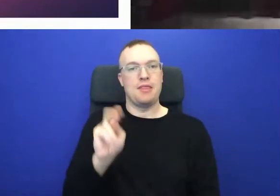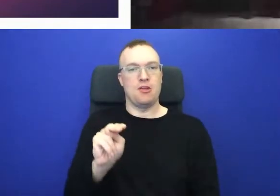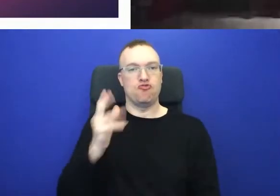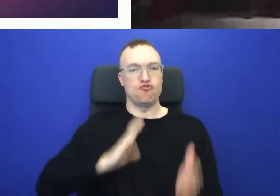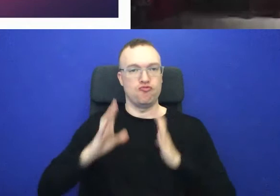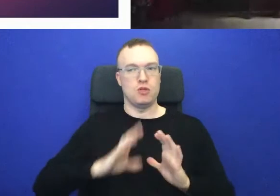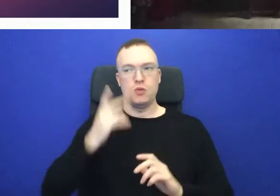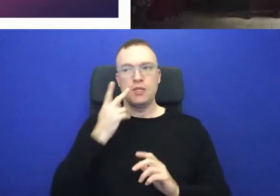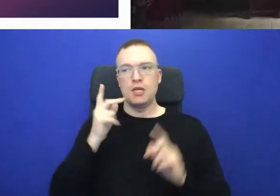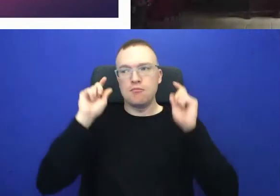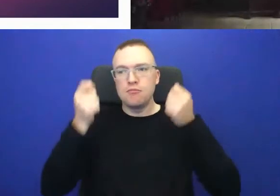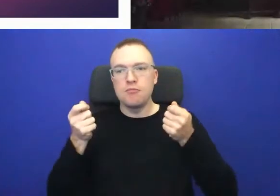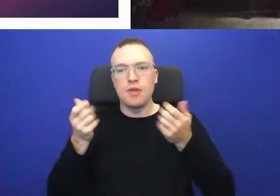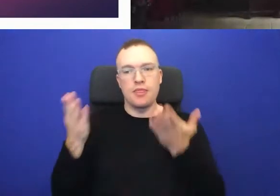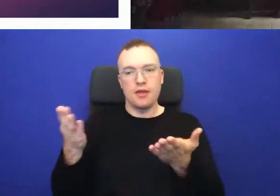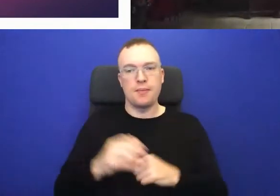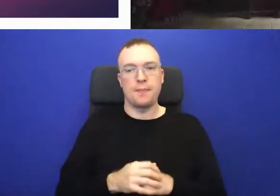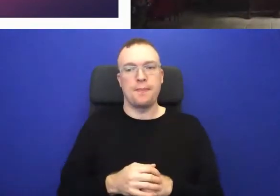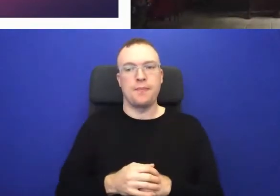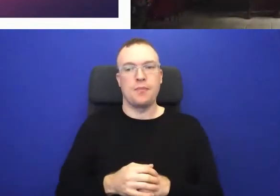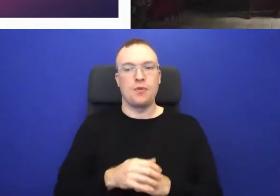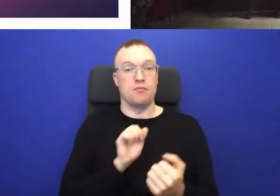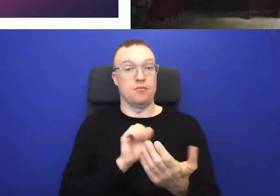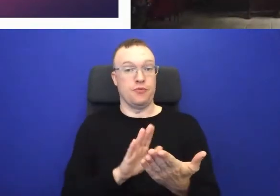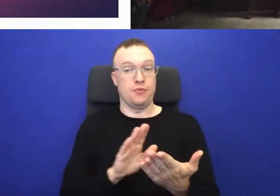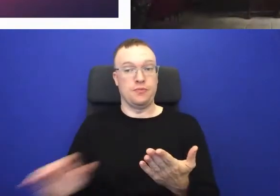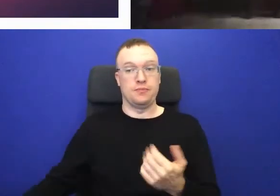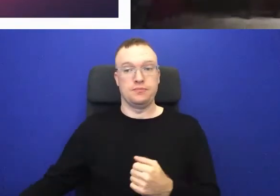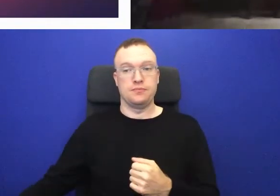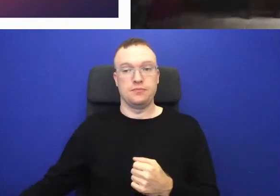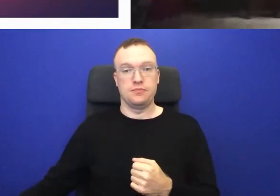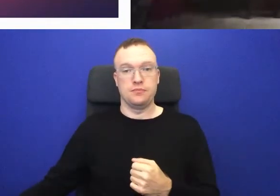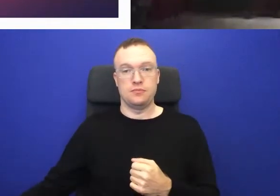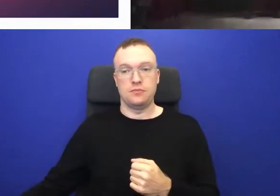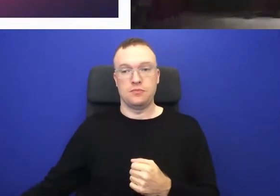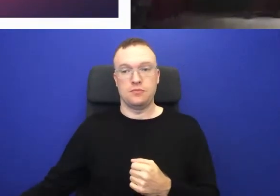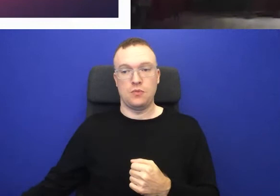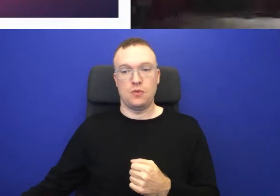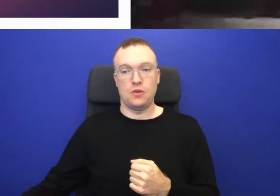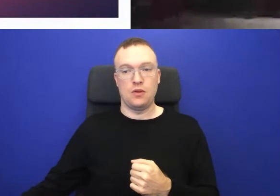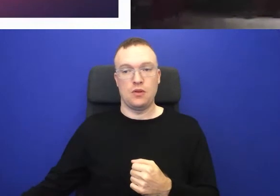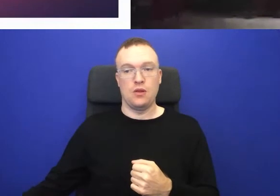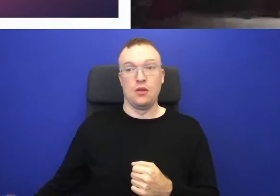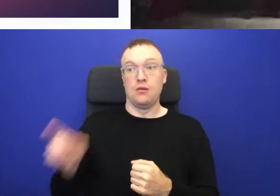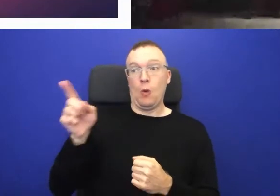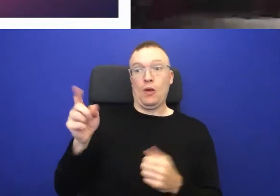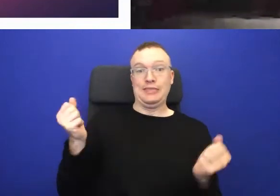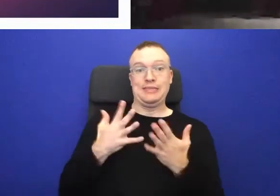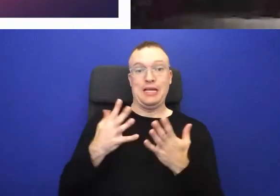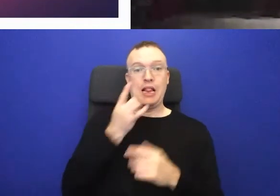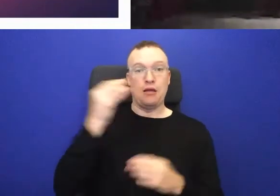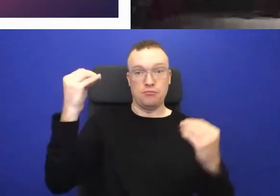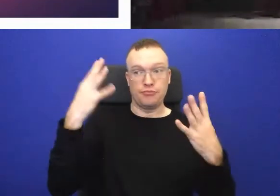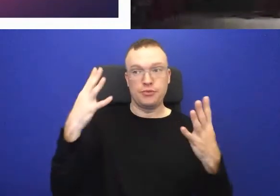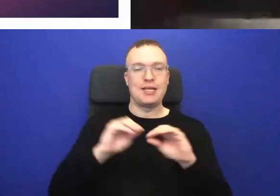bonnet there, and confronts them, points threatening at them, and they're terrified, switch the lights on, and of course